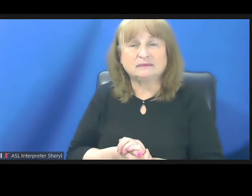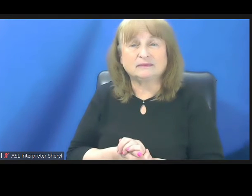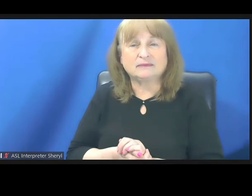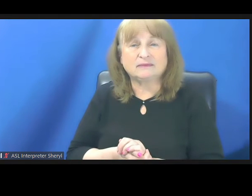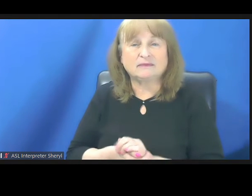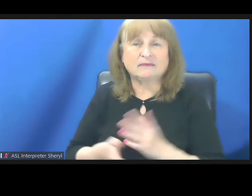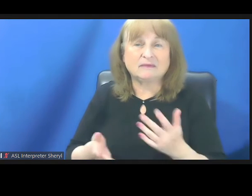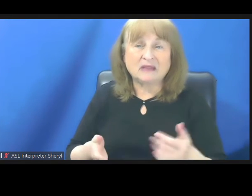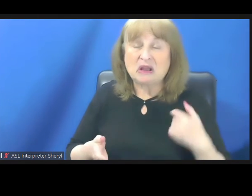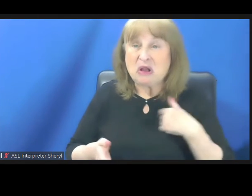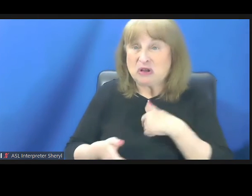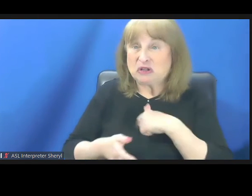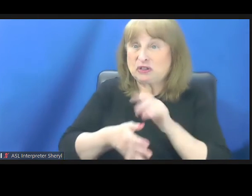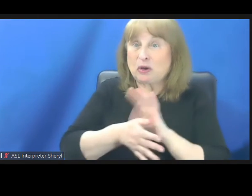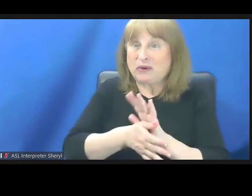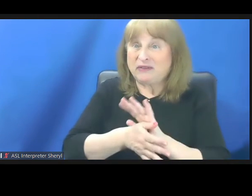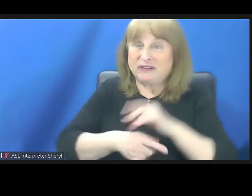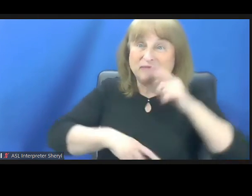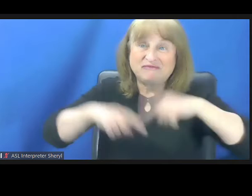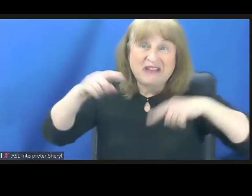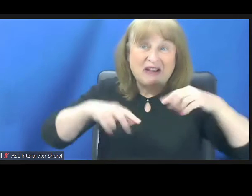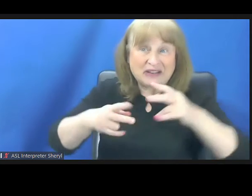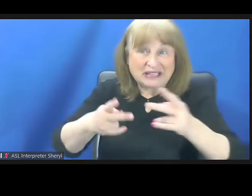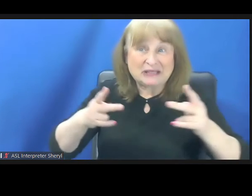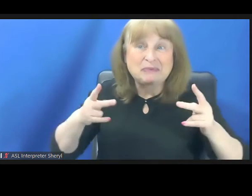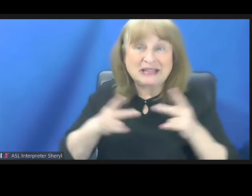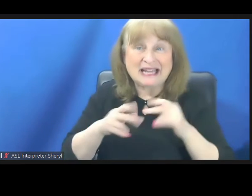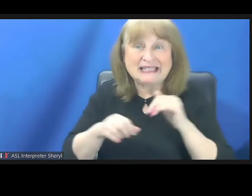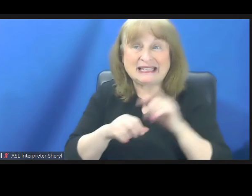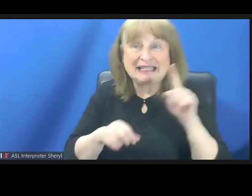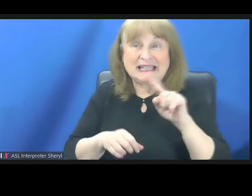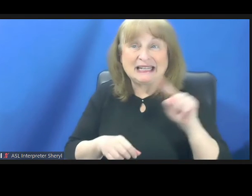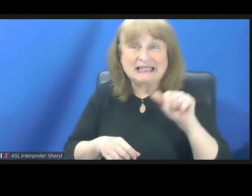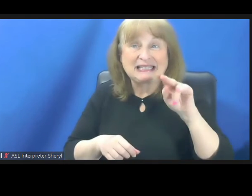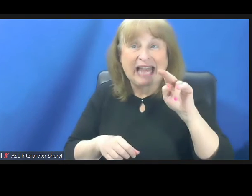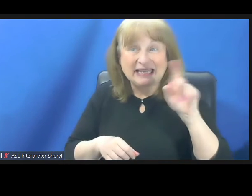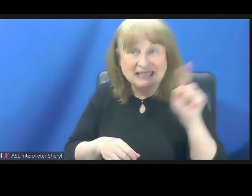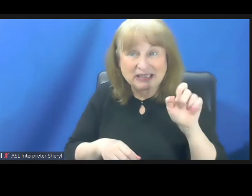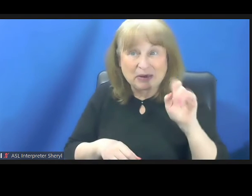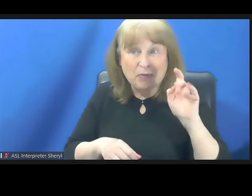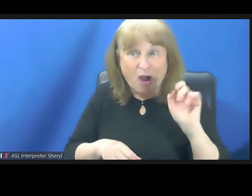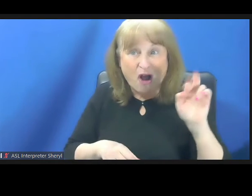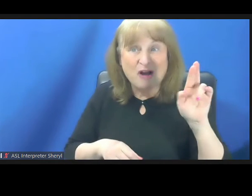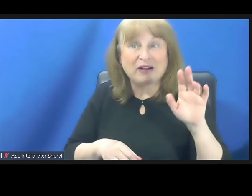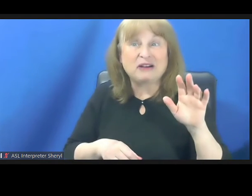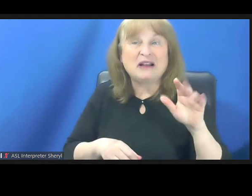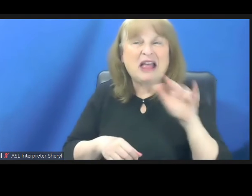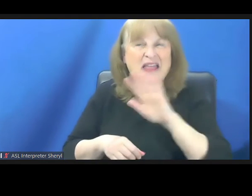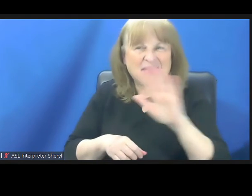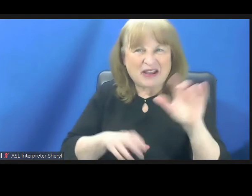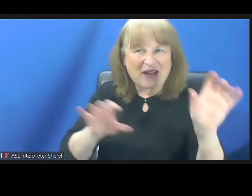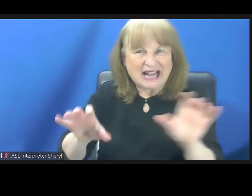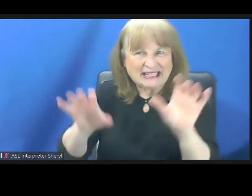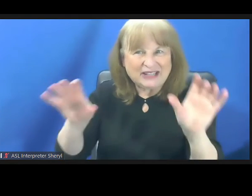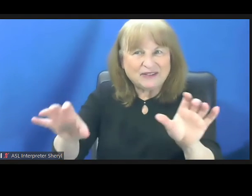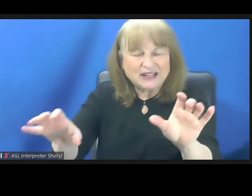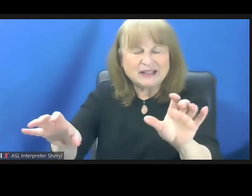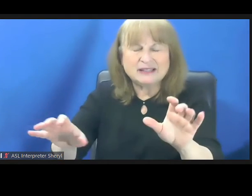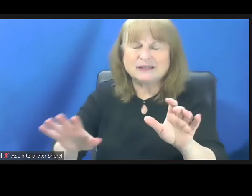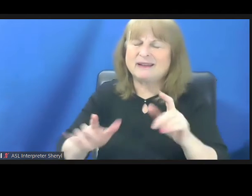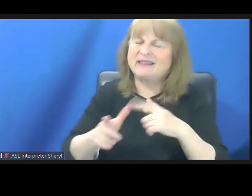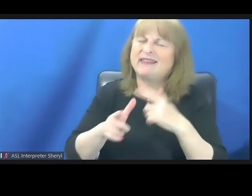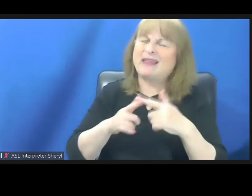So we filmed various places in Zanzibar and activities that then we thought that